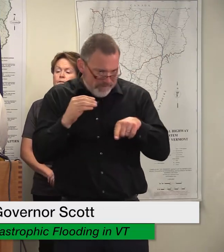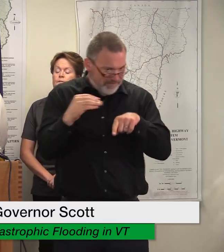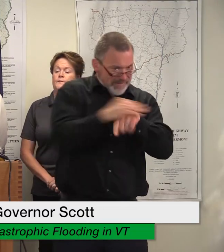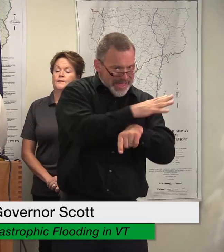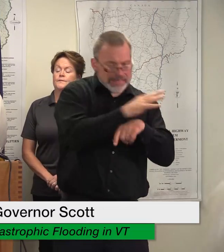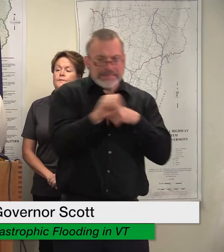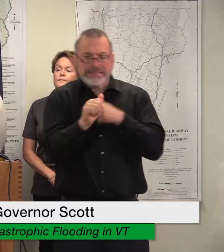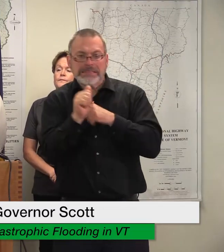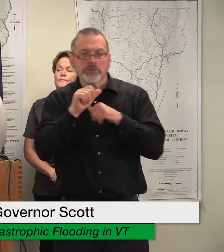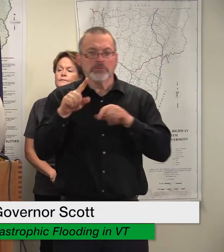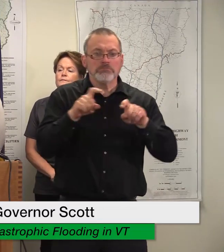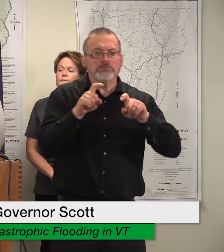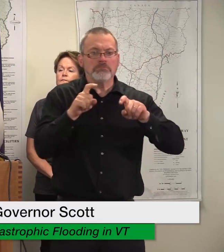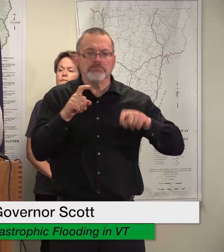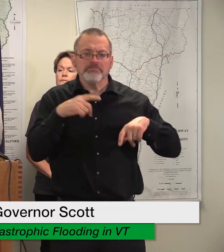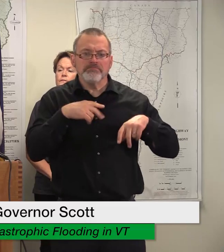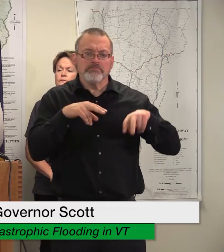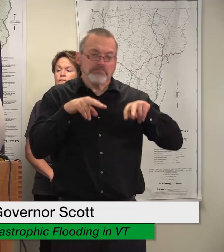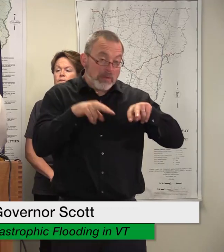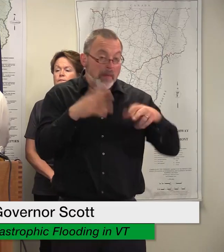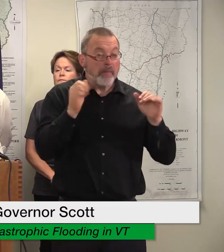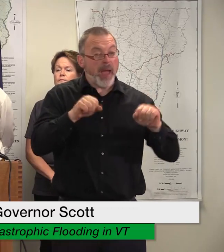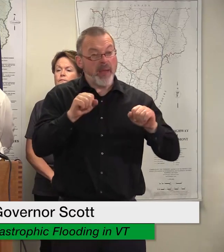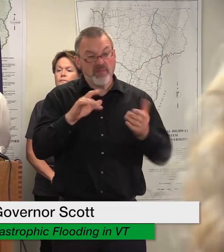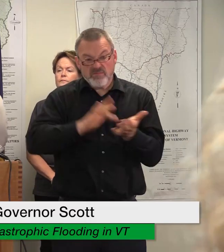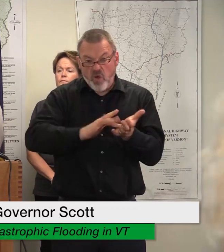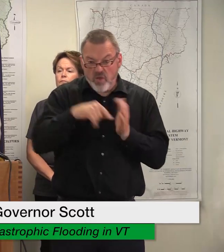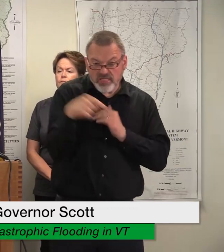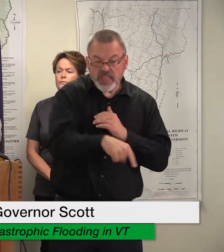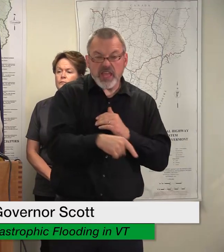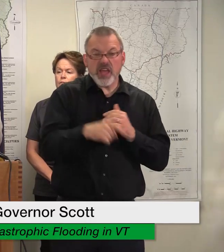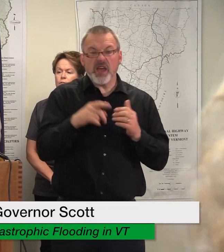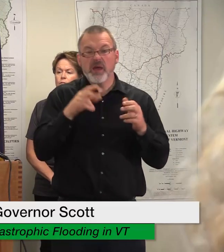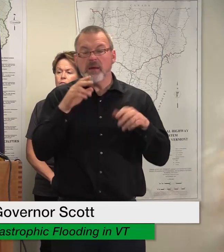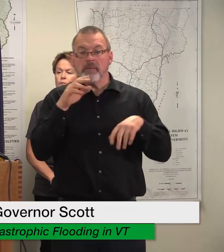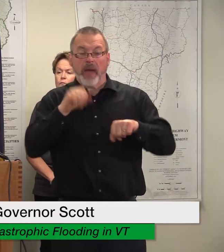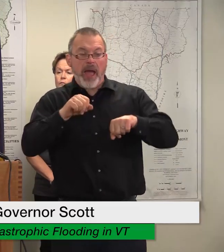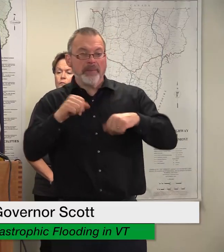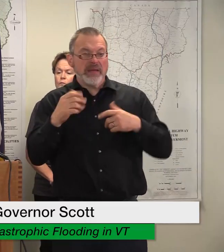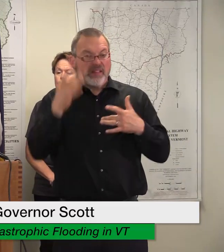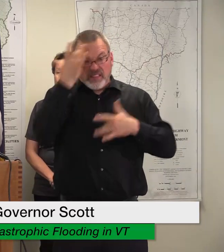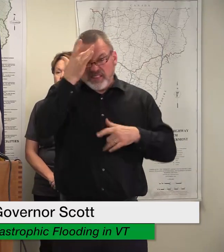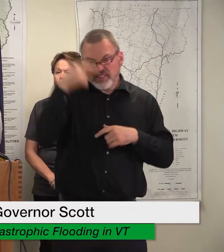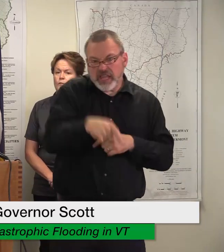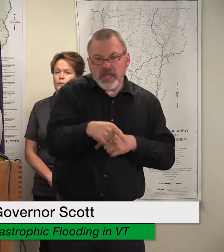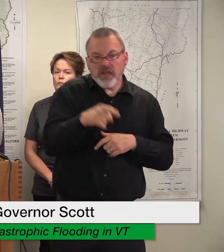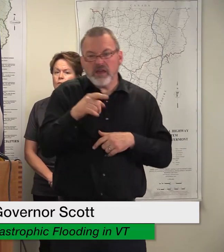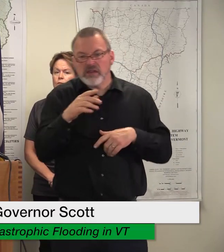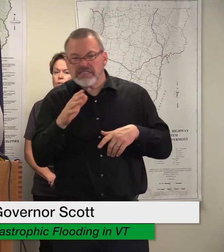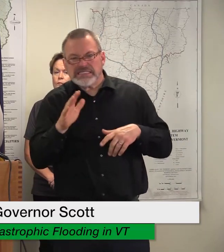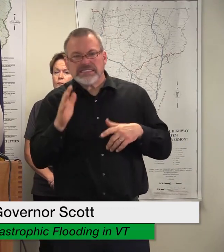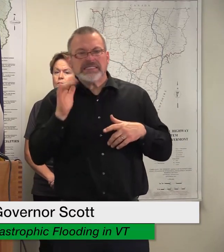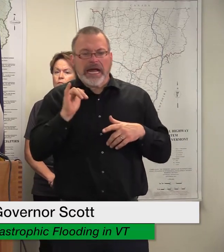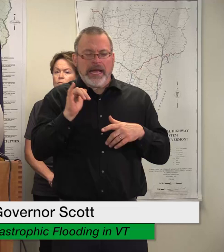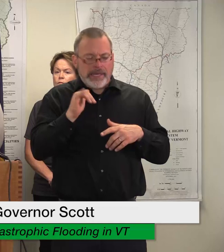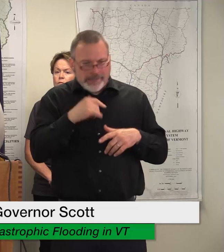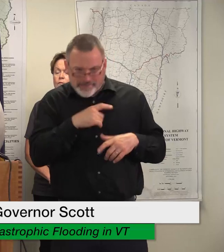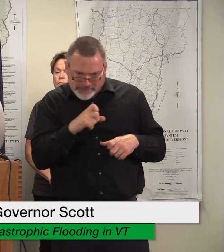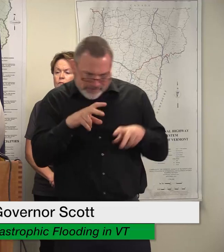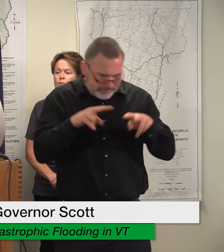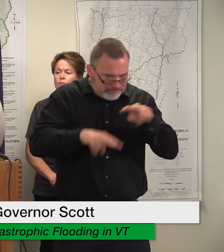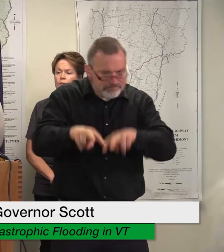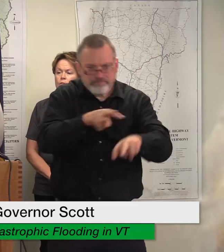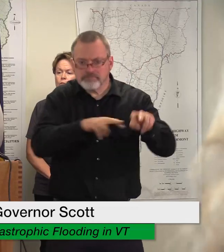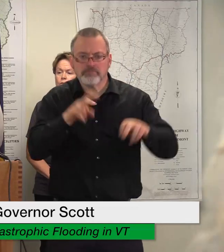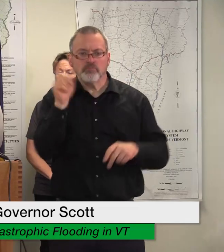often labeled caution, toxic, danger, hazard, warning, poisonous, reactive, corrosive, or flammable. They also tend to